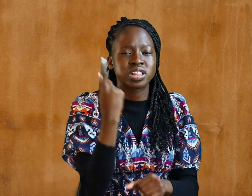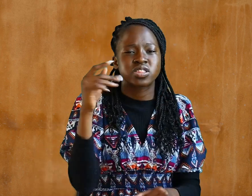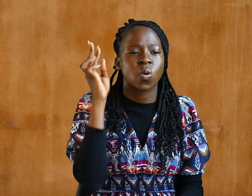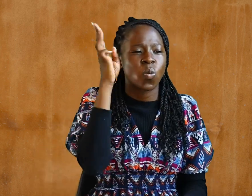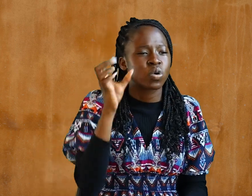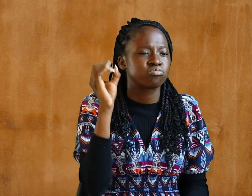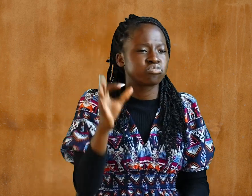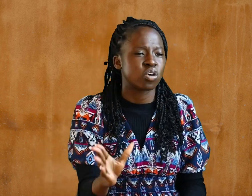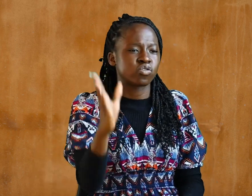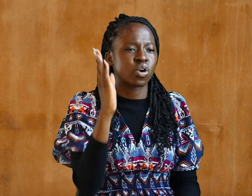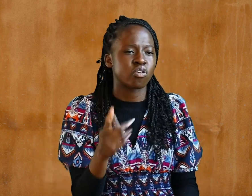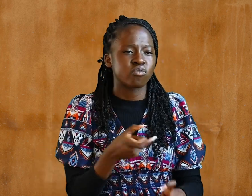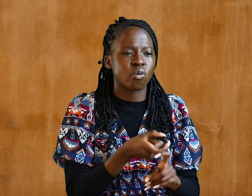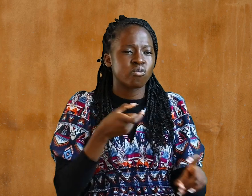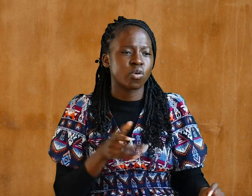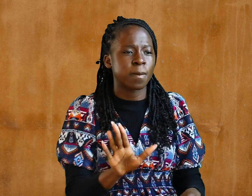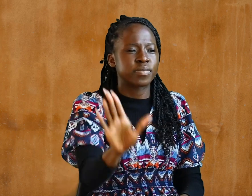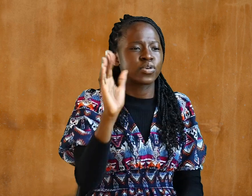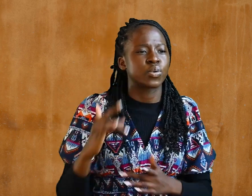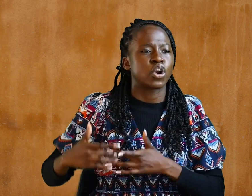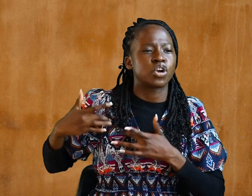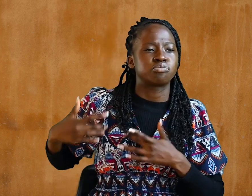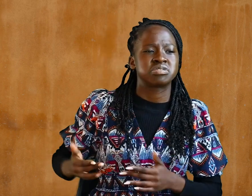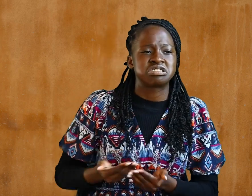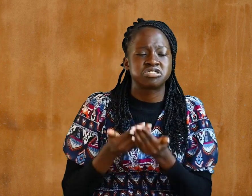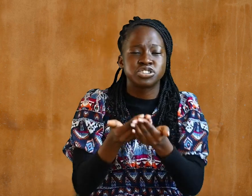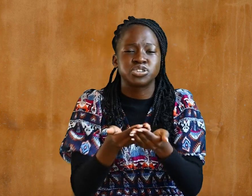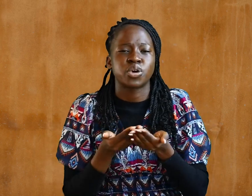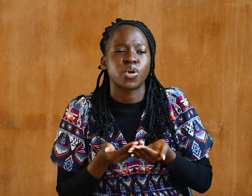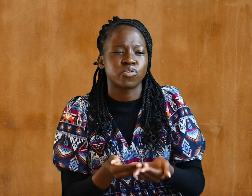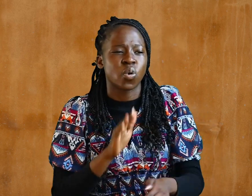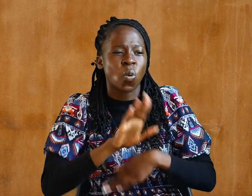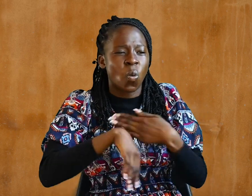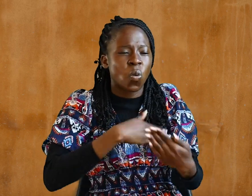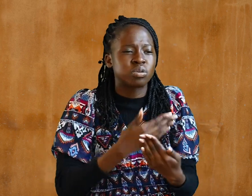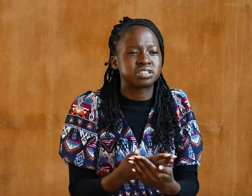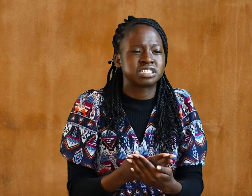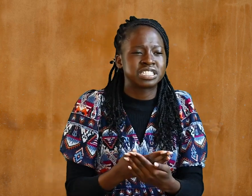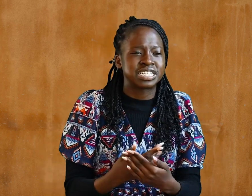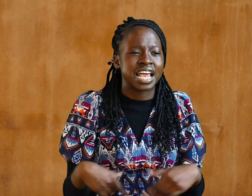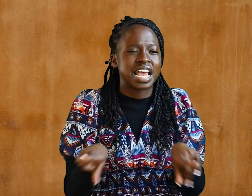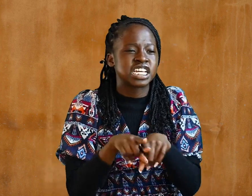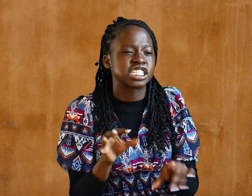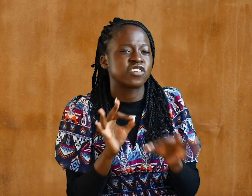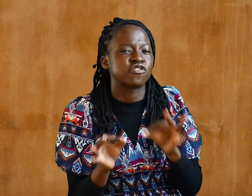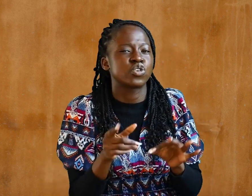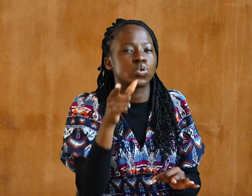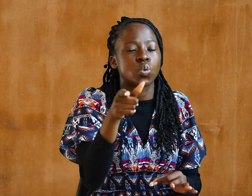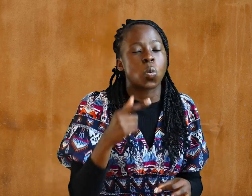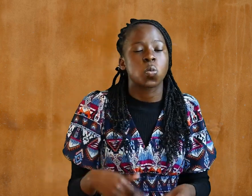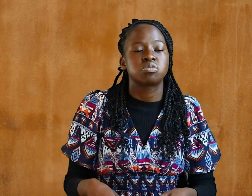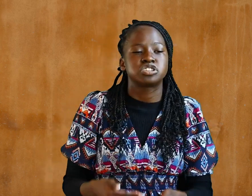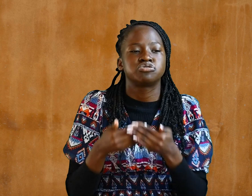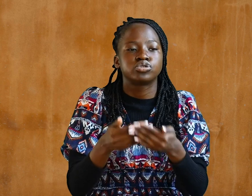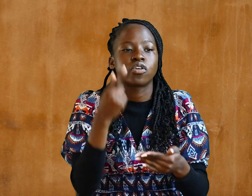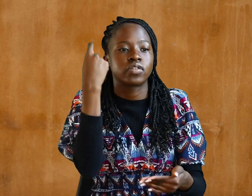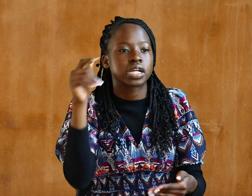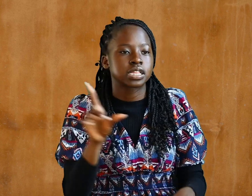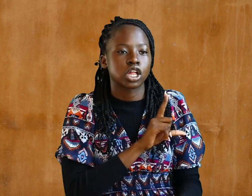Serve wholeheartedly as if you were serving the Lord, not people, because you know